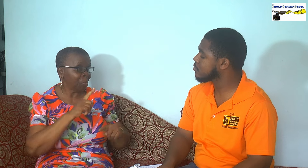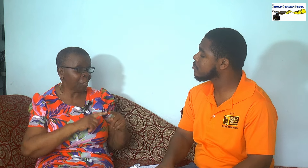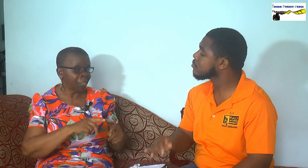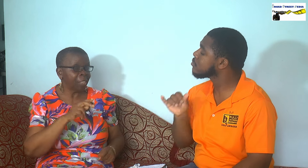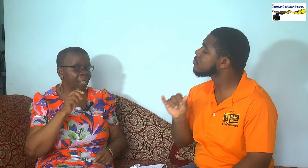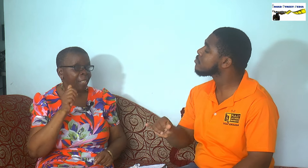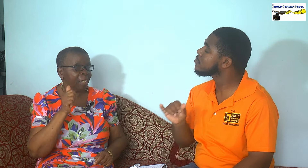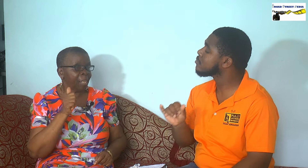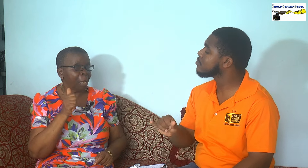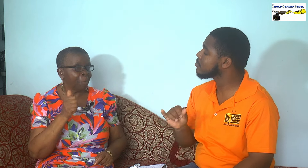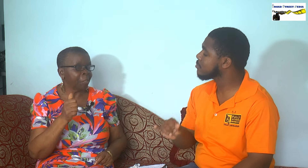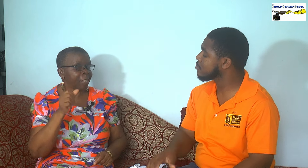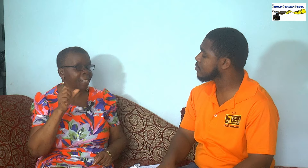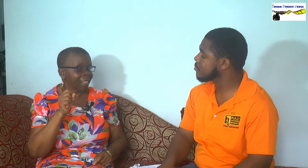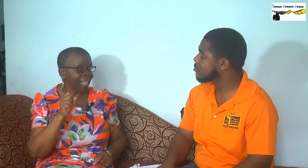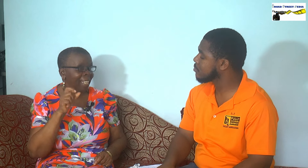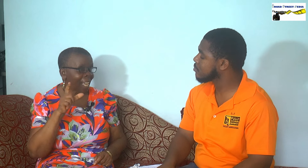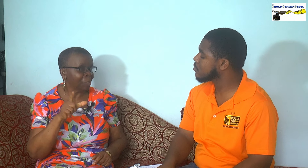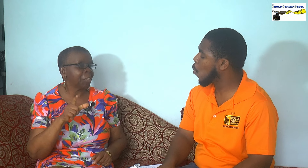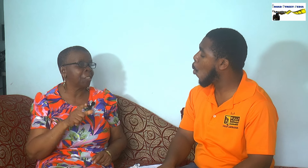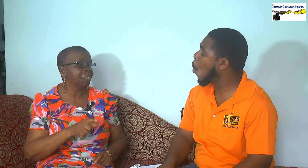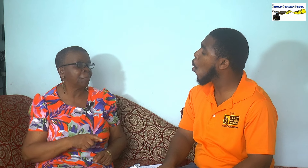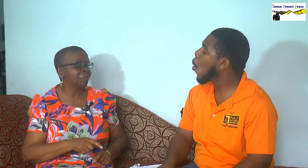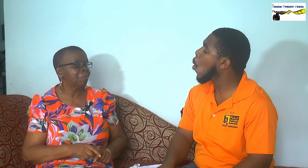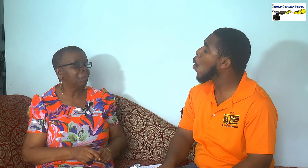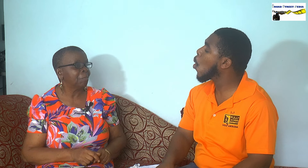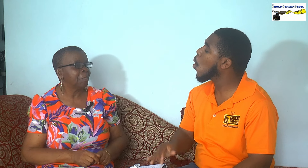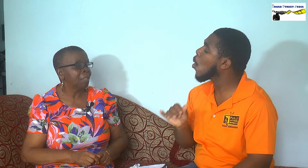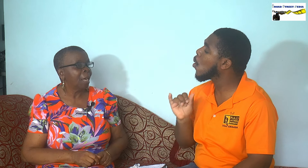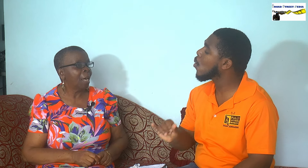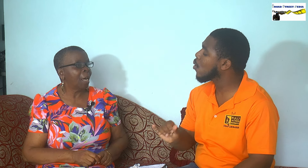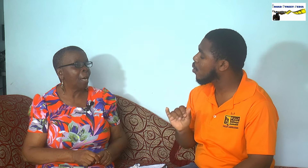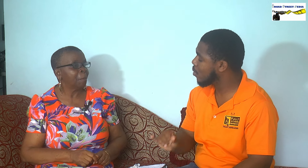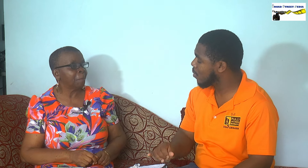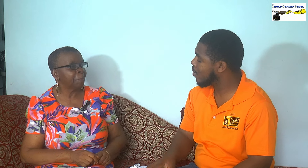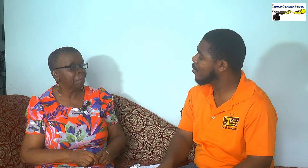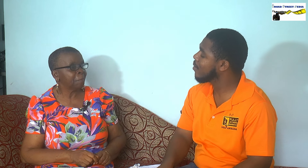language, American Sign Language. Oh, I see.